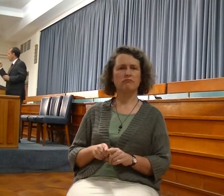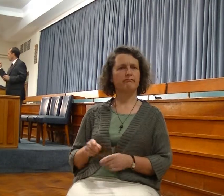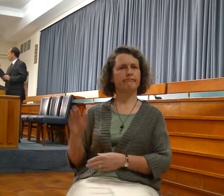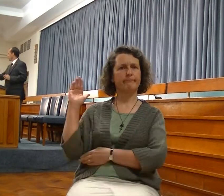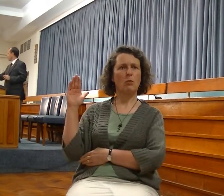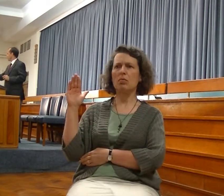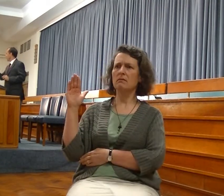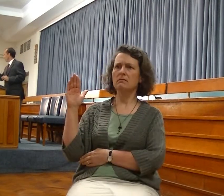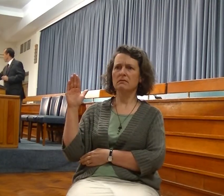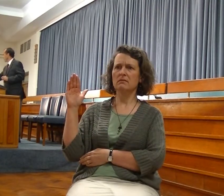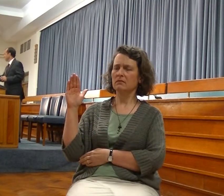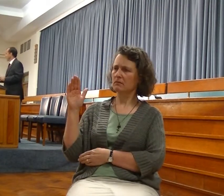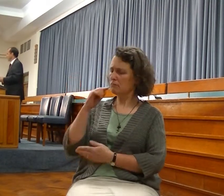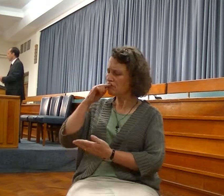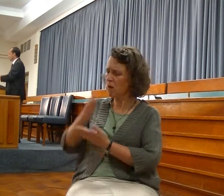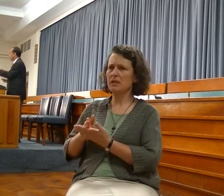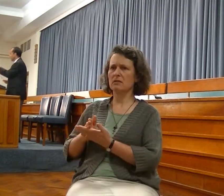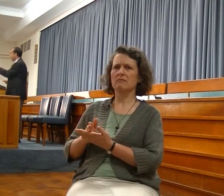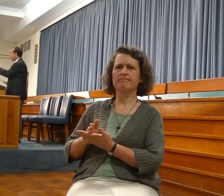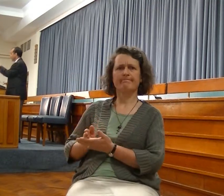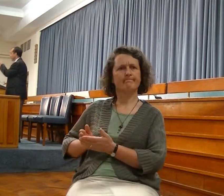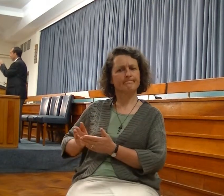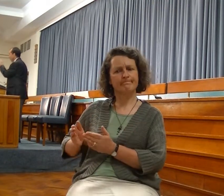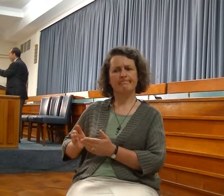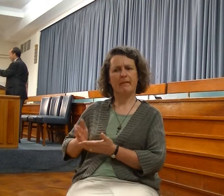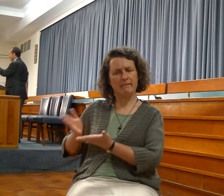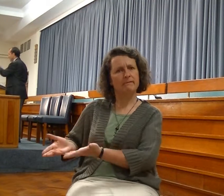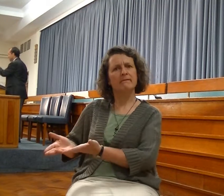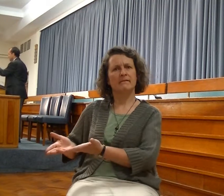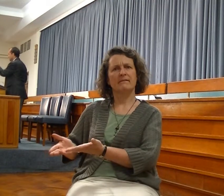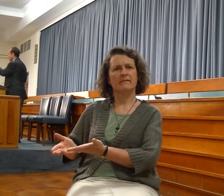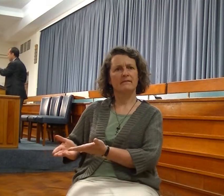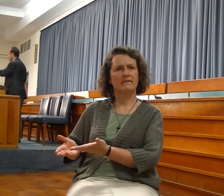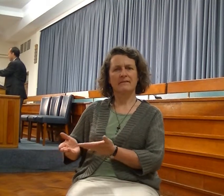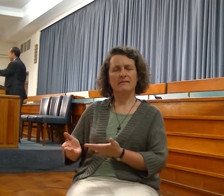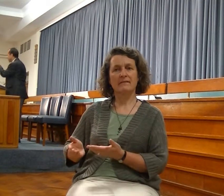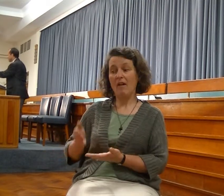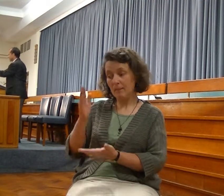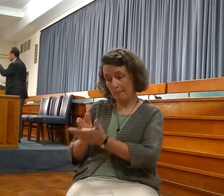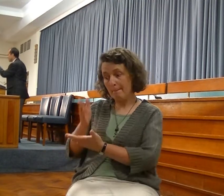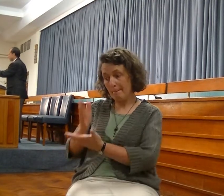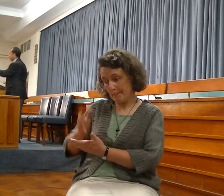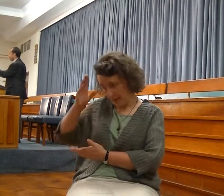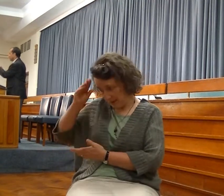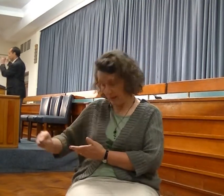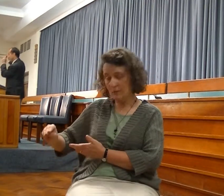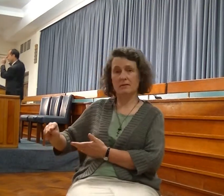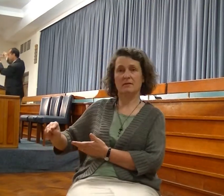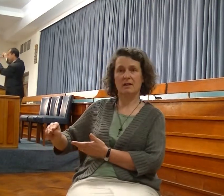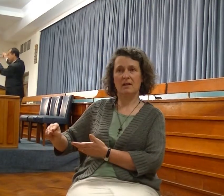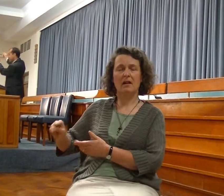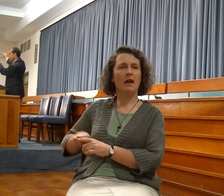God, but it has also the authority of a king. So by saying to him, verily I say unto thee, Jesus